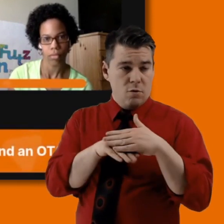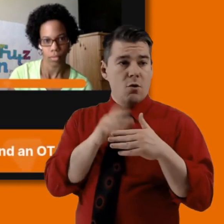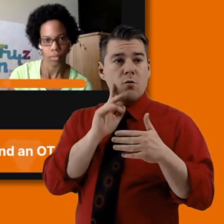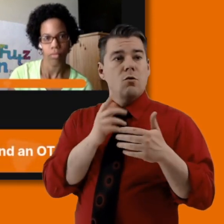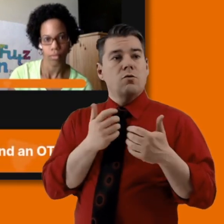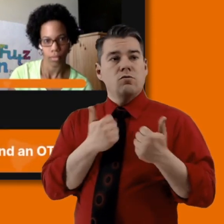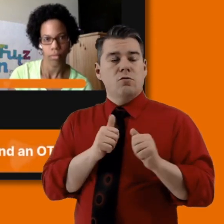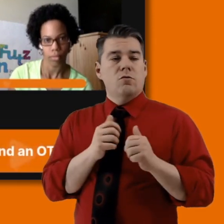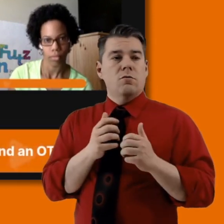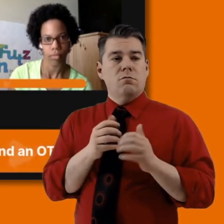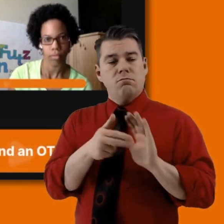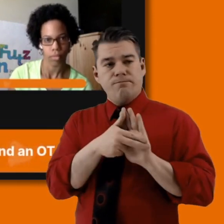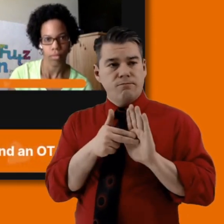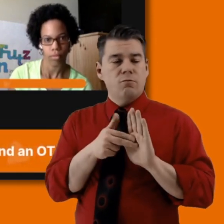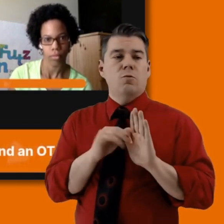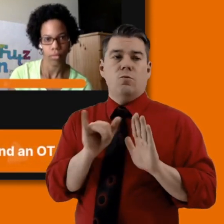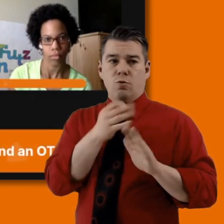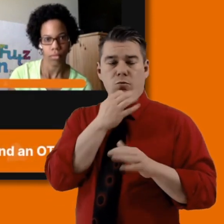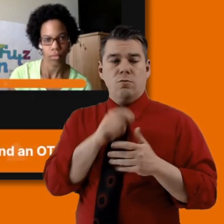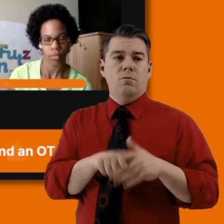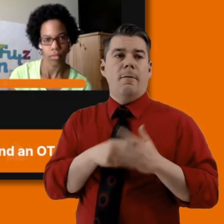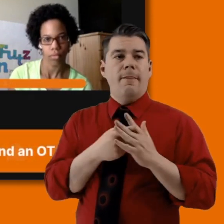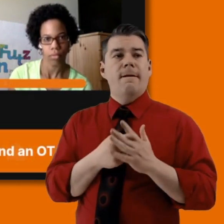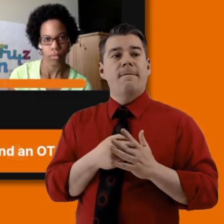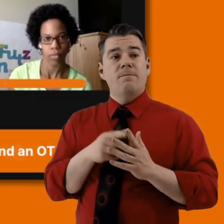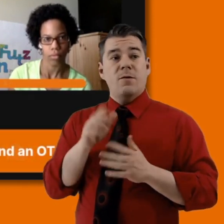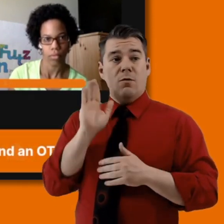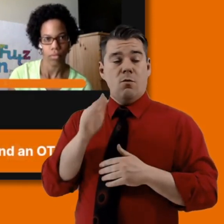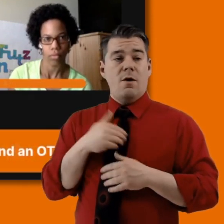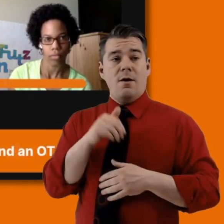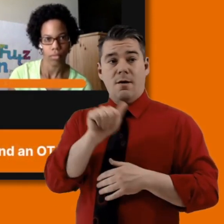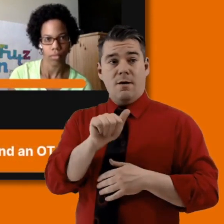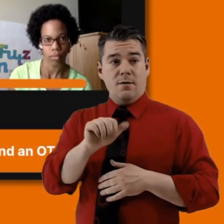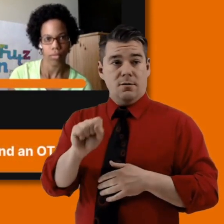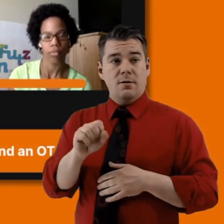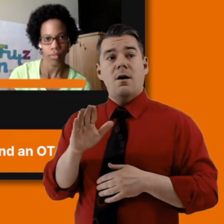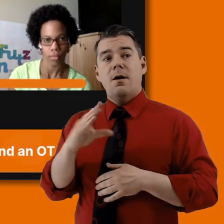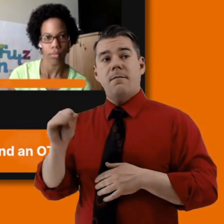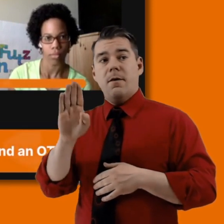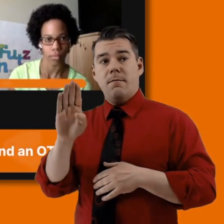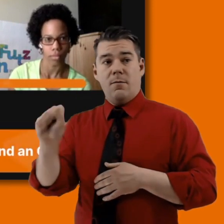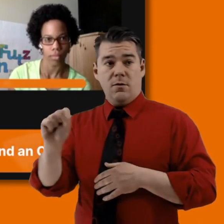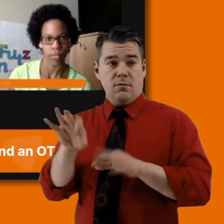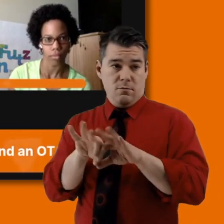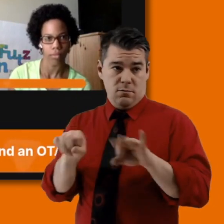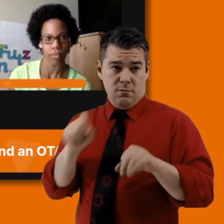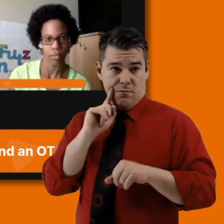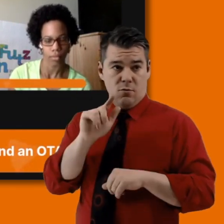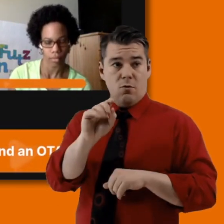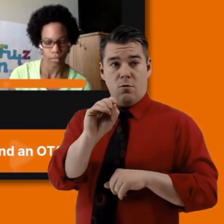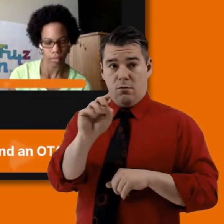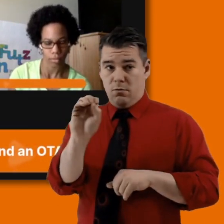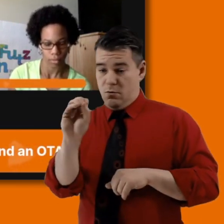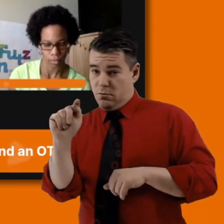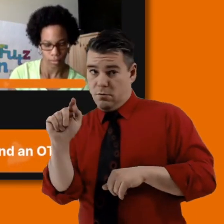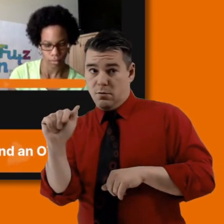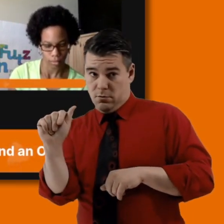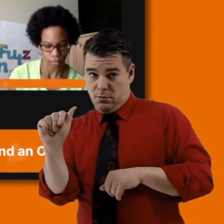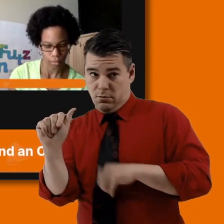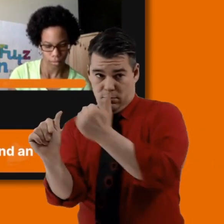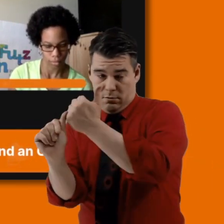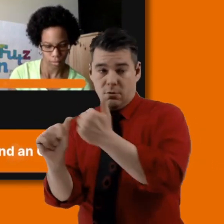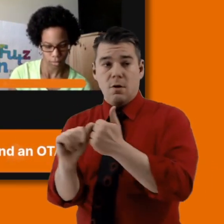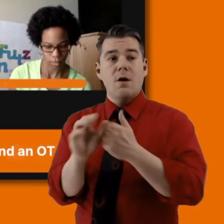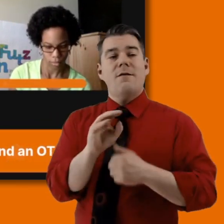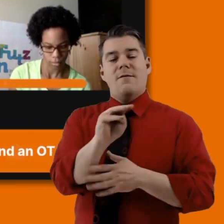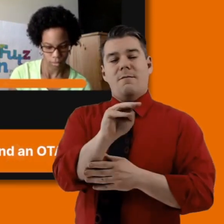started. So soon there'll be AAS and BS degrees for OTA. And then there's the MS, which is